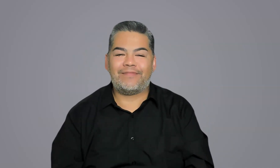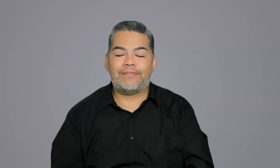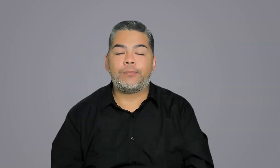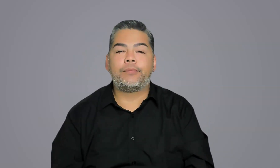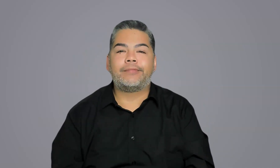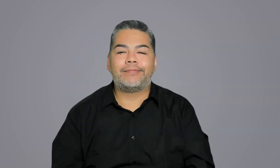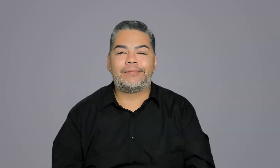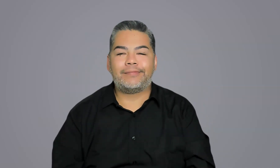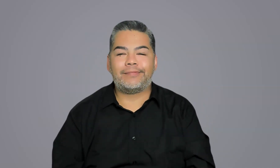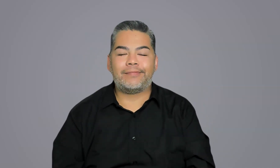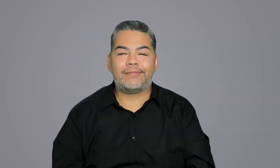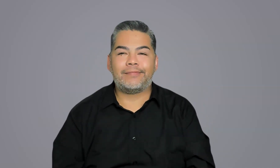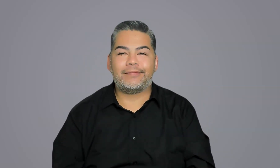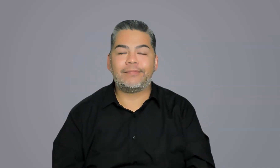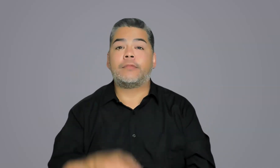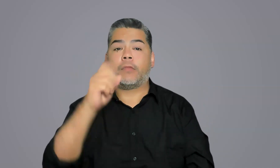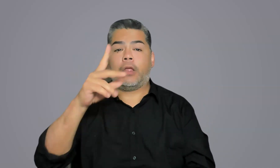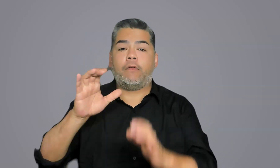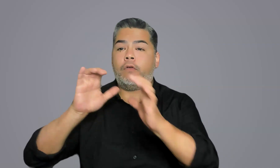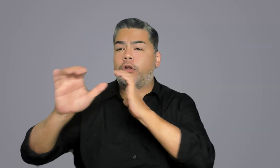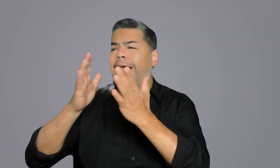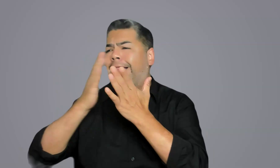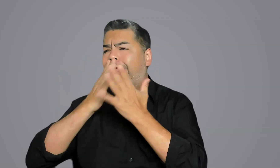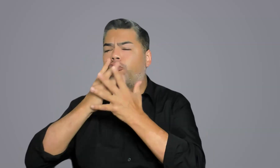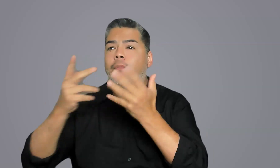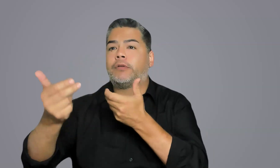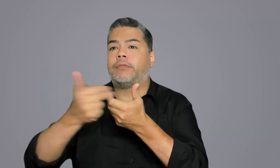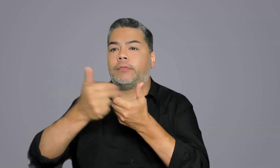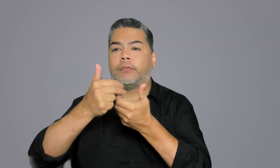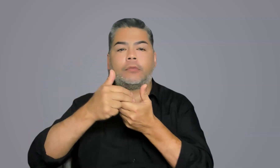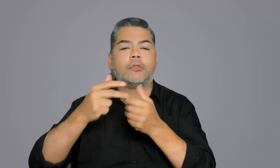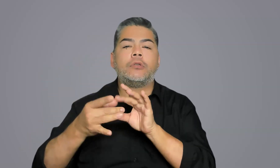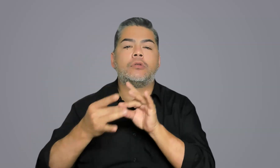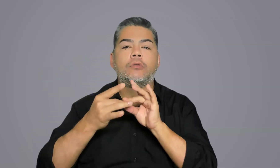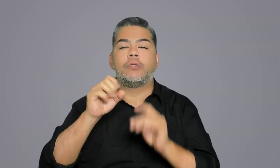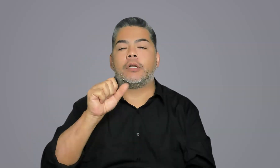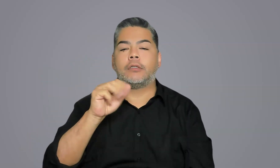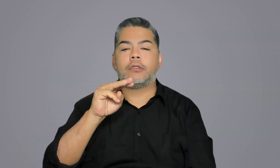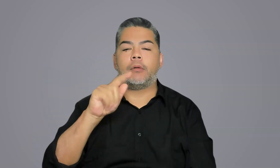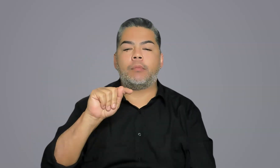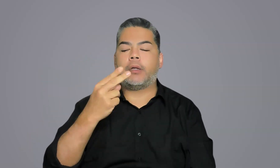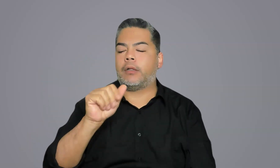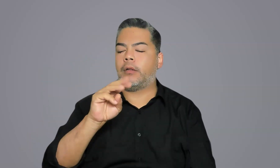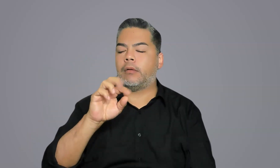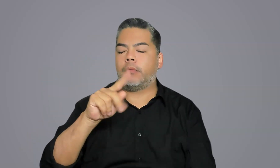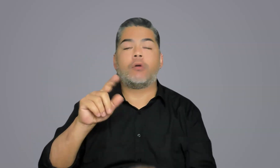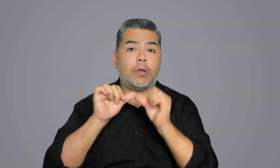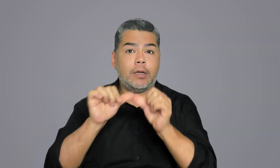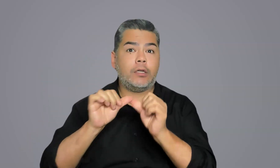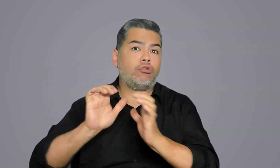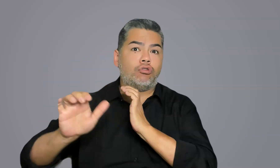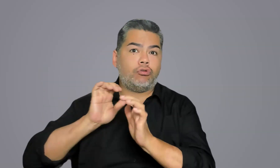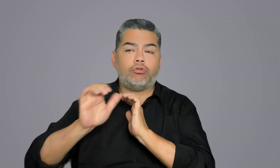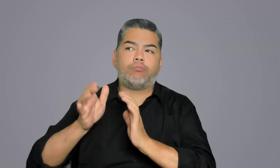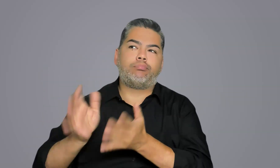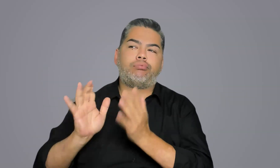Okay, so for the chat, thank you for attending the session with Samantha Merritt. You could continue the conversation in the chat